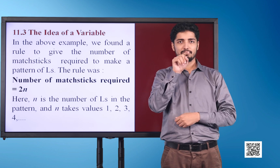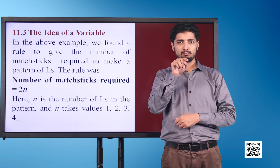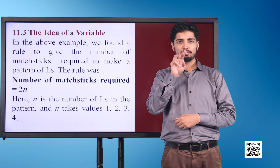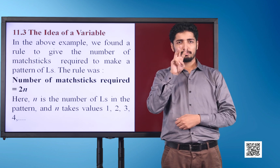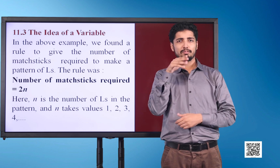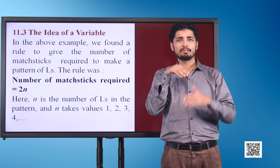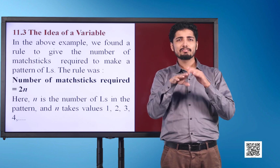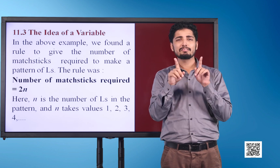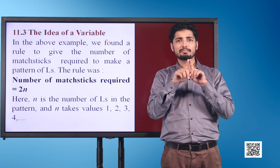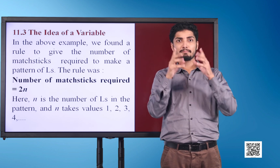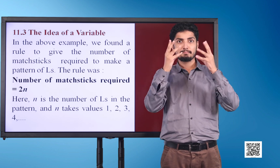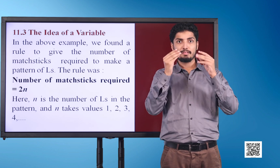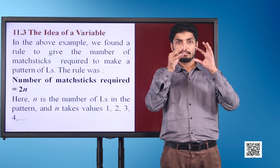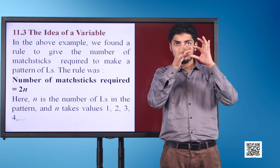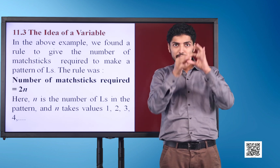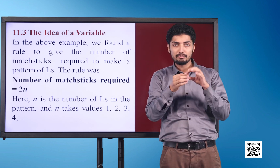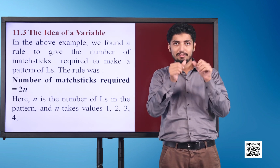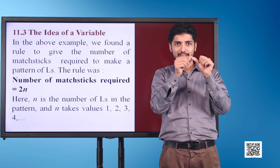The idea of a variable.